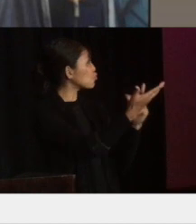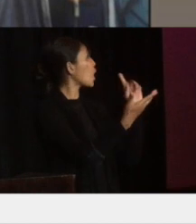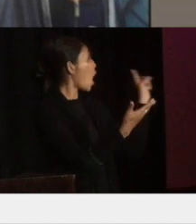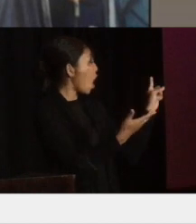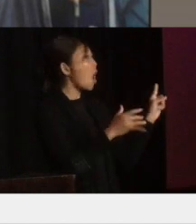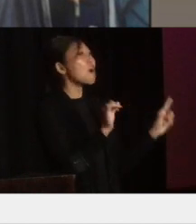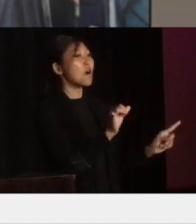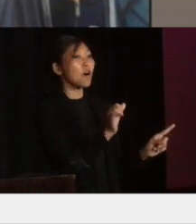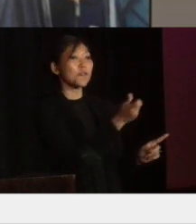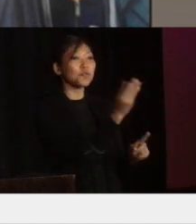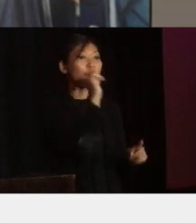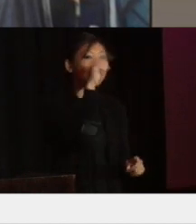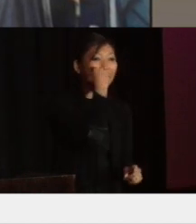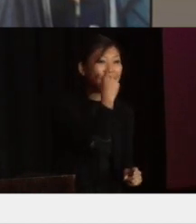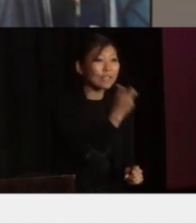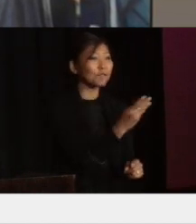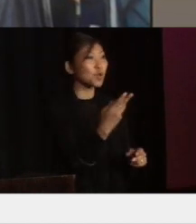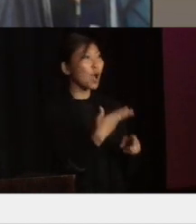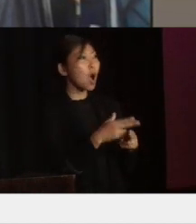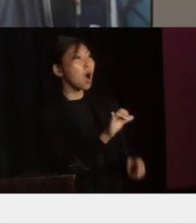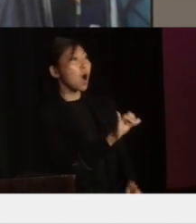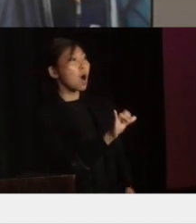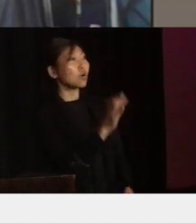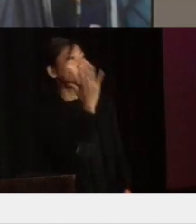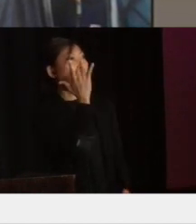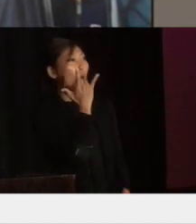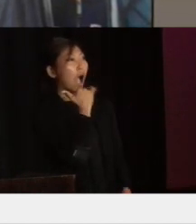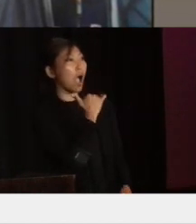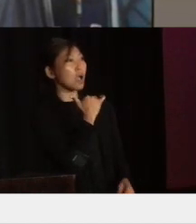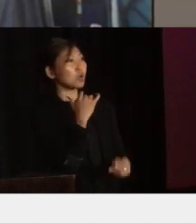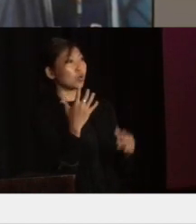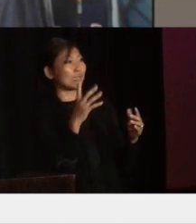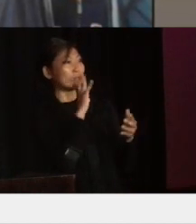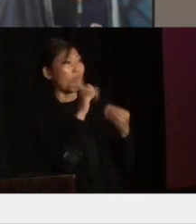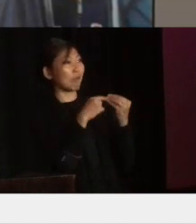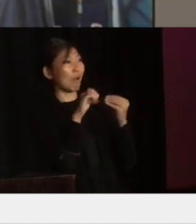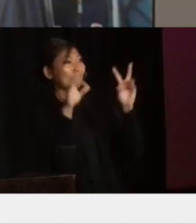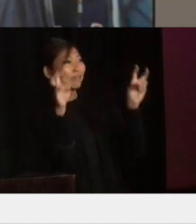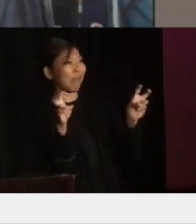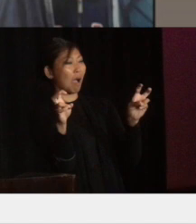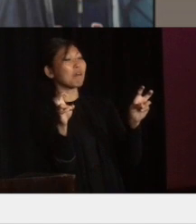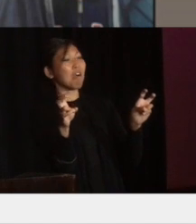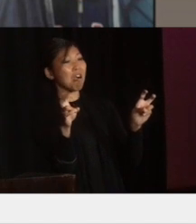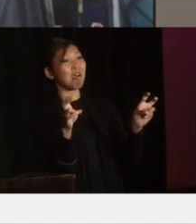and a way for us to connect why this is important, why we're talking about this today.